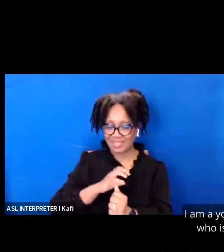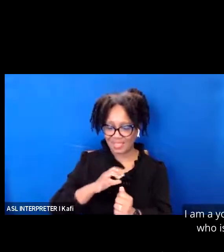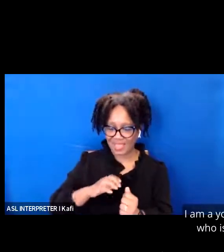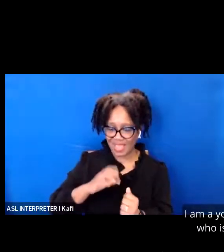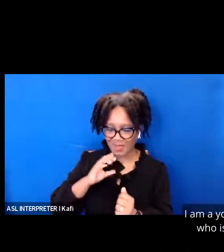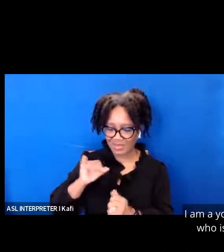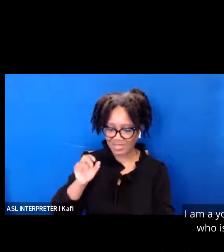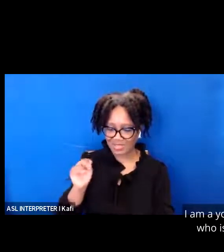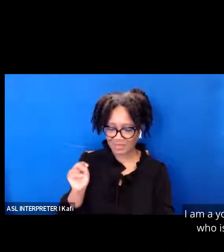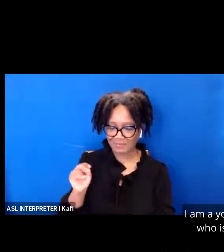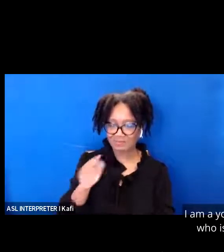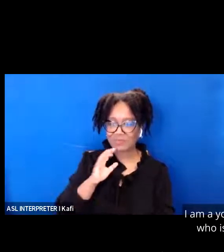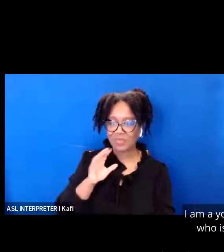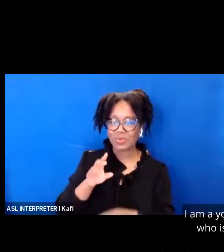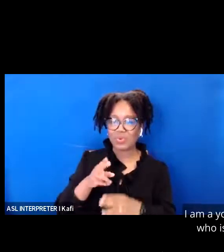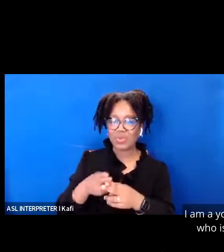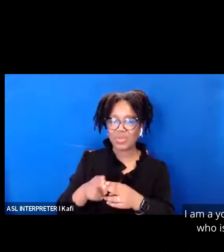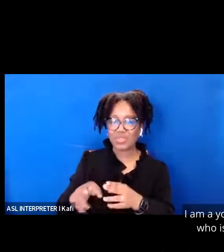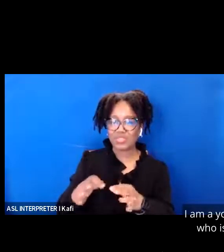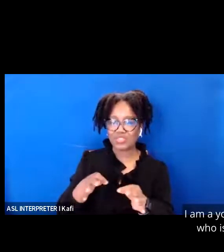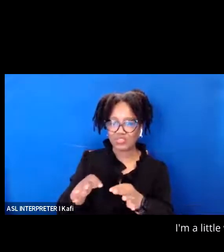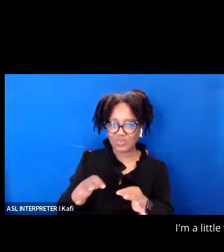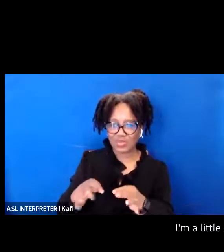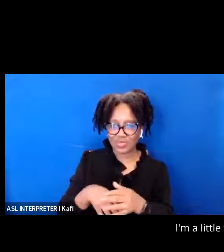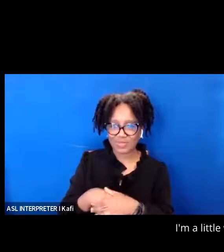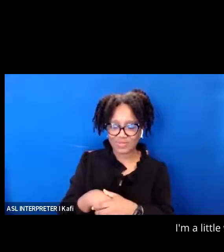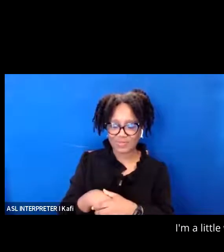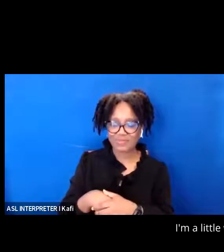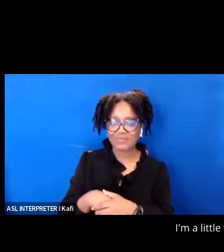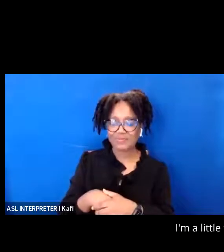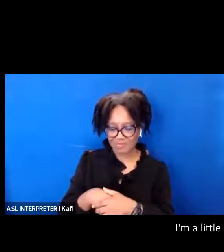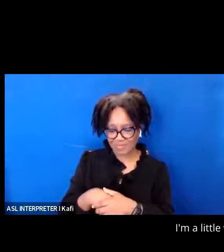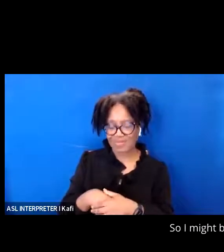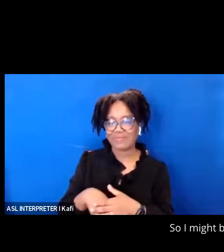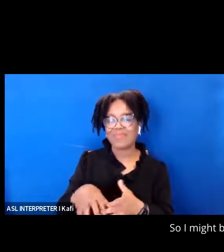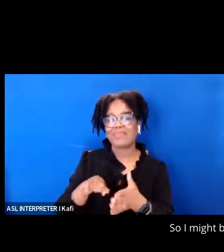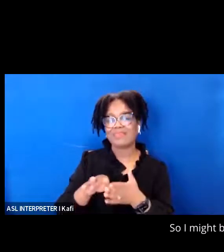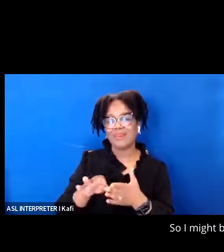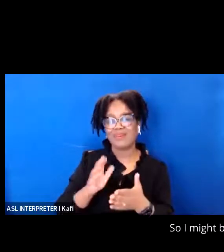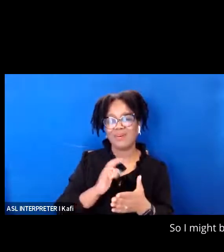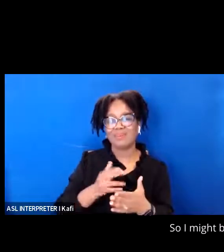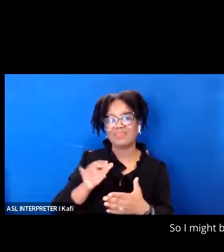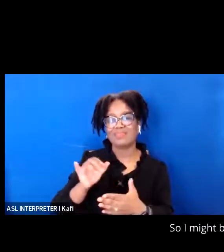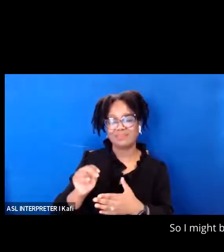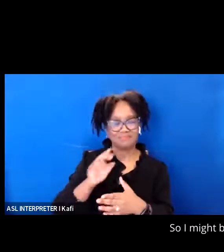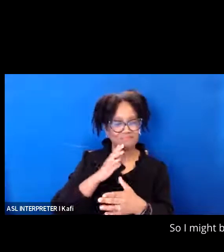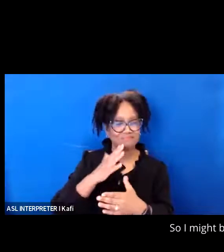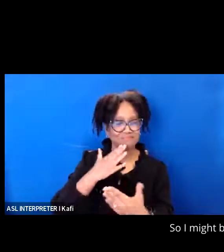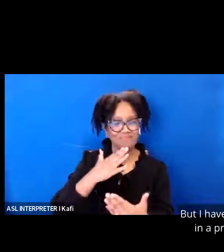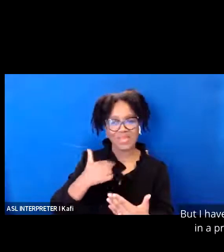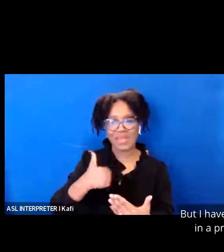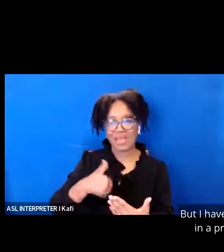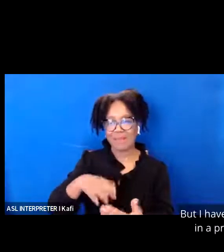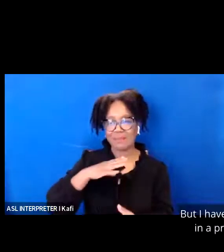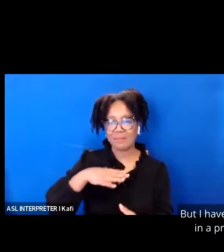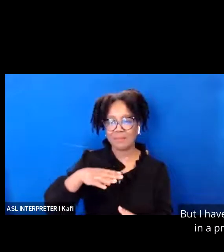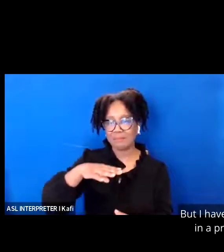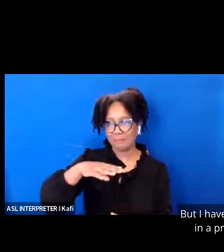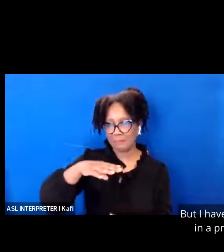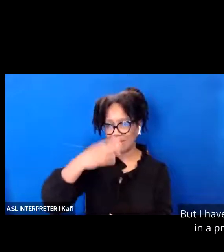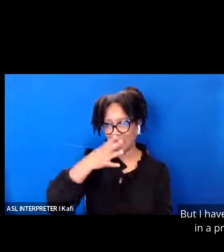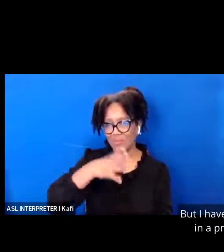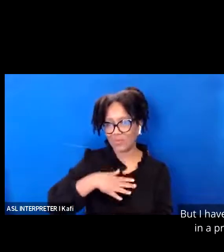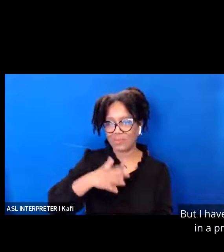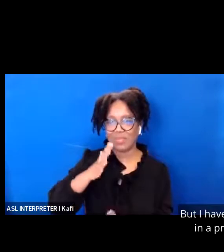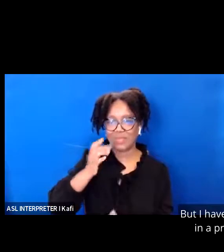a younger black woman who is medium to light i'm a little washed out right now so i might be looking a little yellow but i have